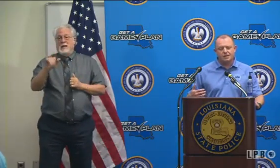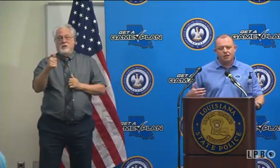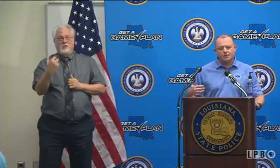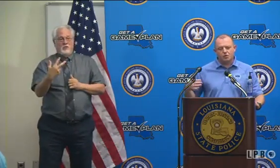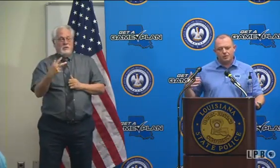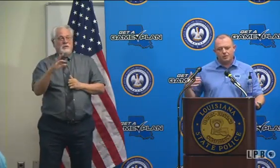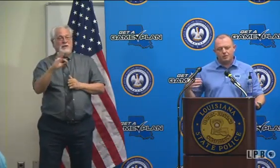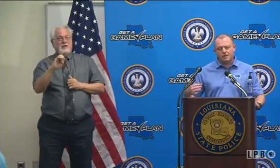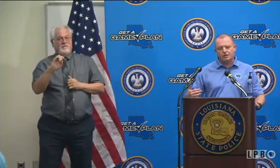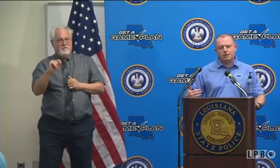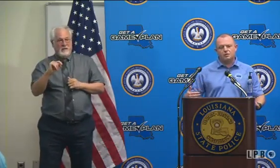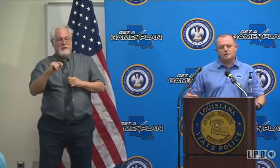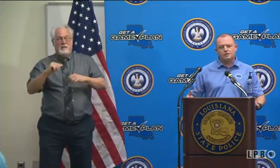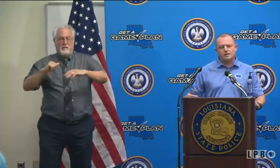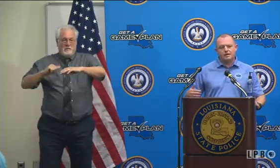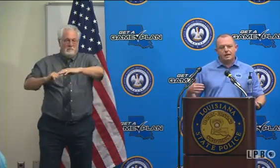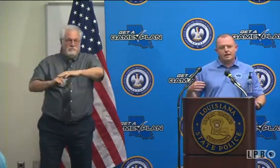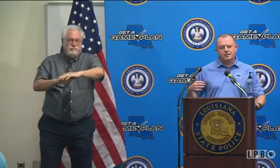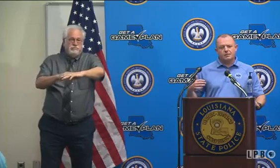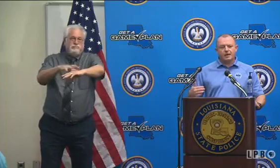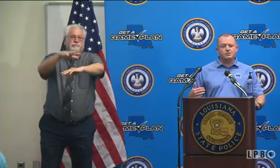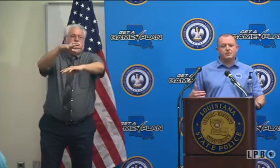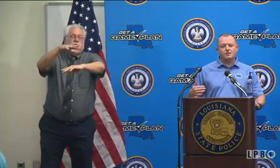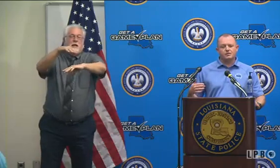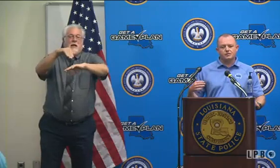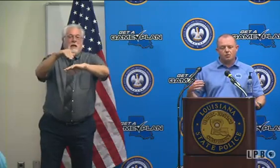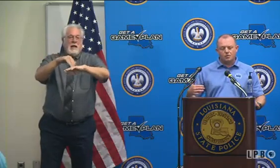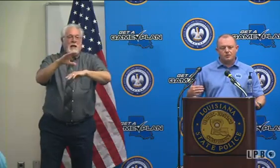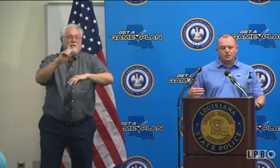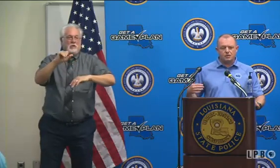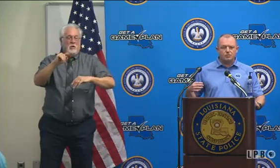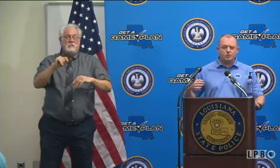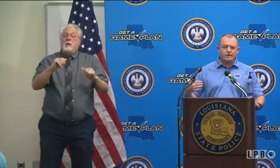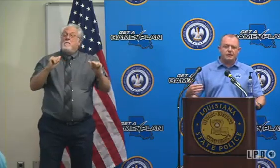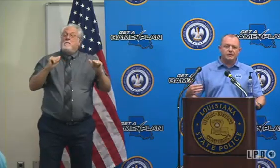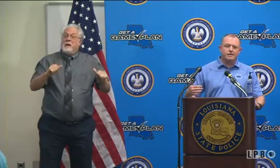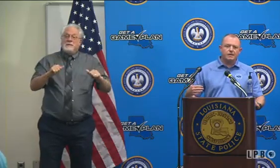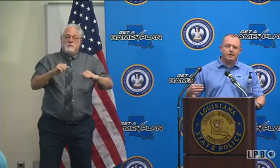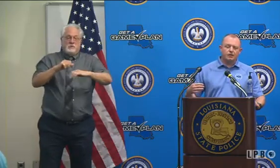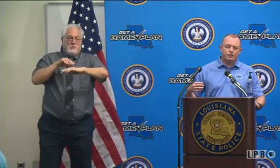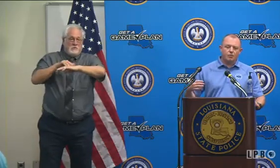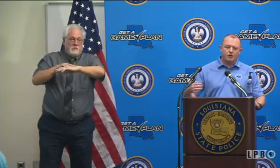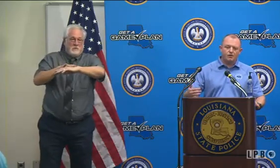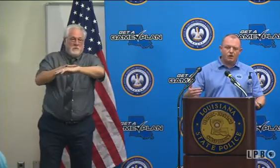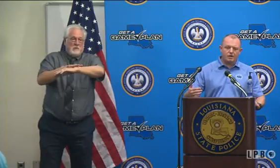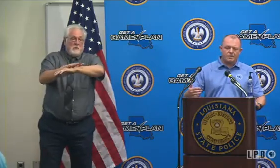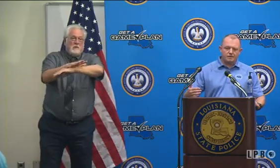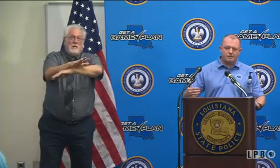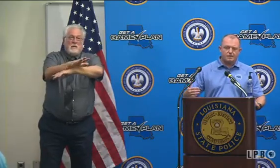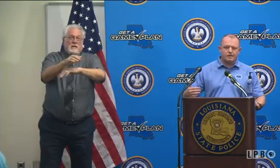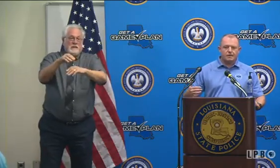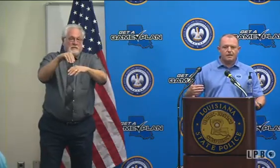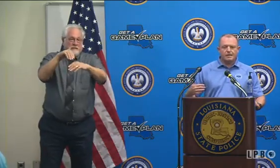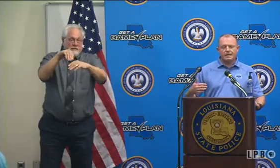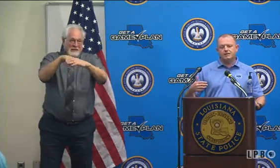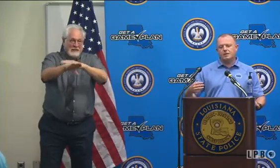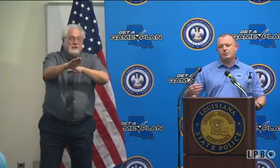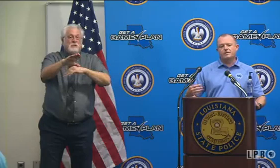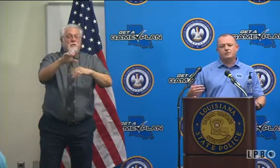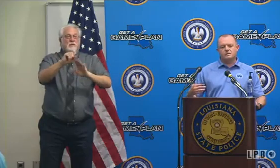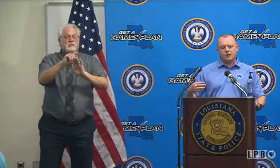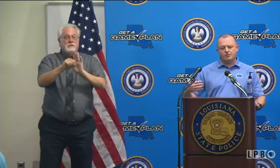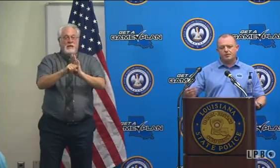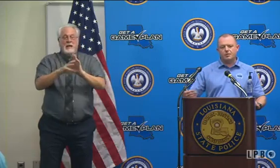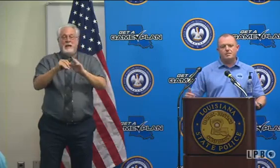feet of storm surge at the coast. It's possible that this storm surge can move in well far inland and even